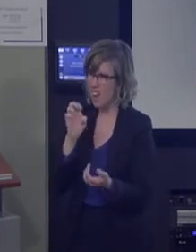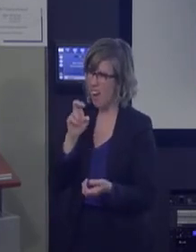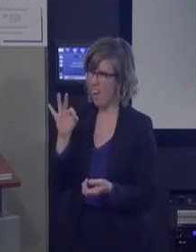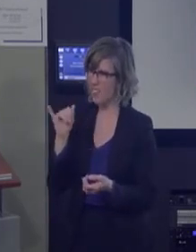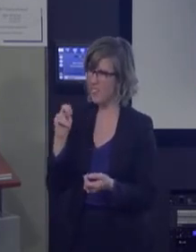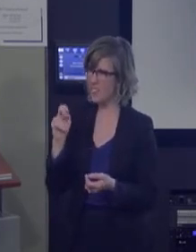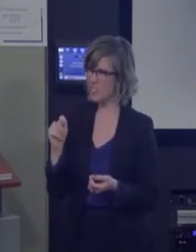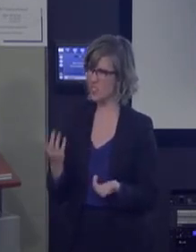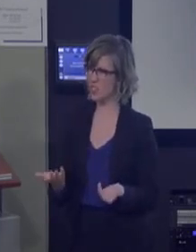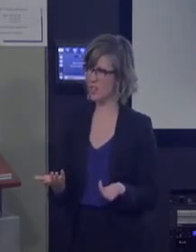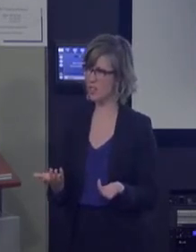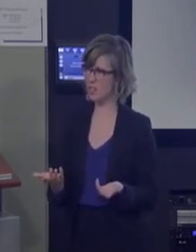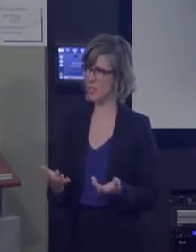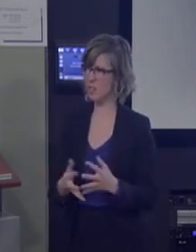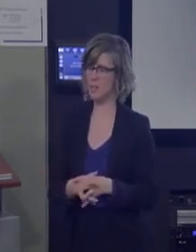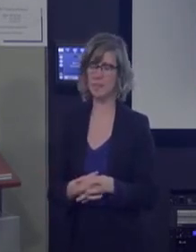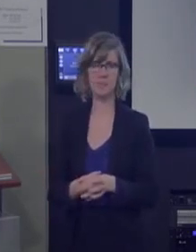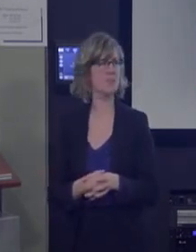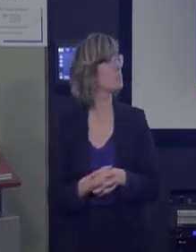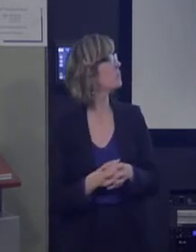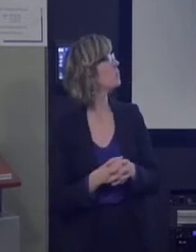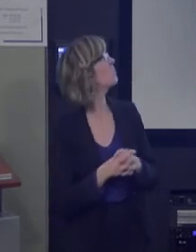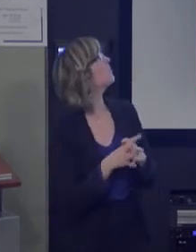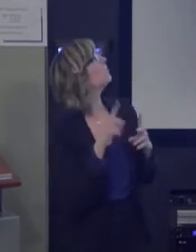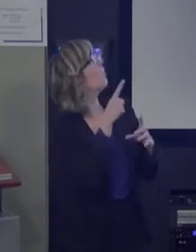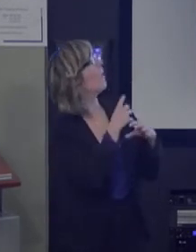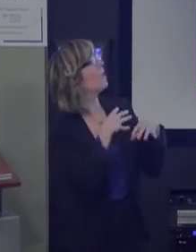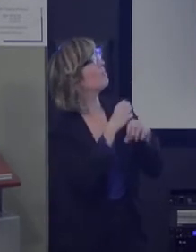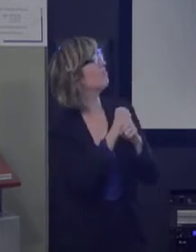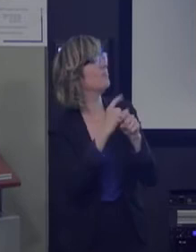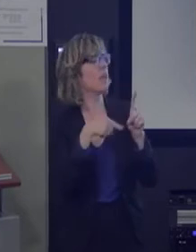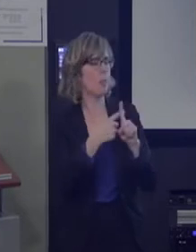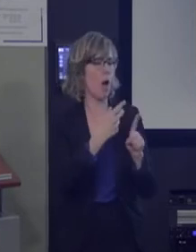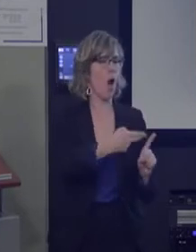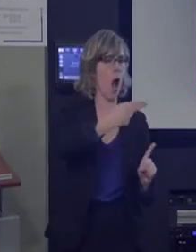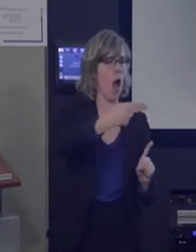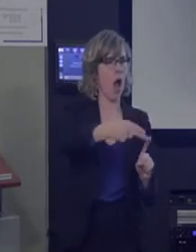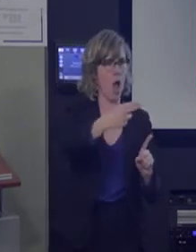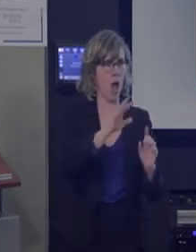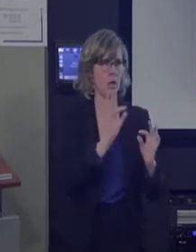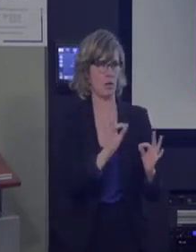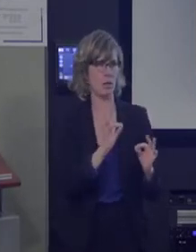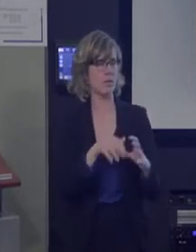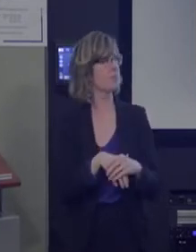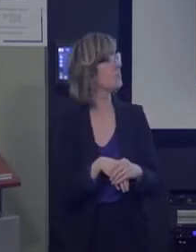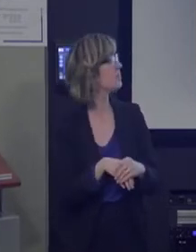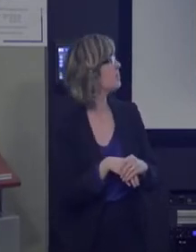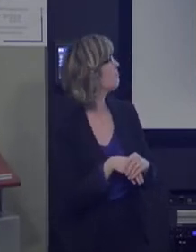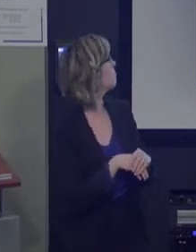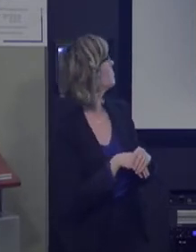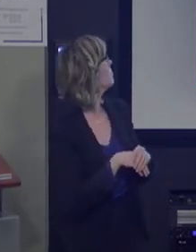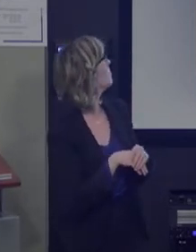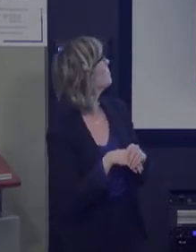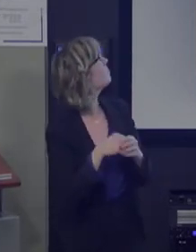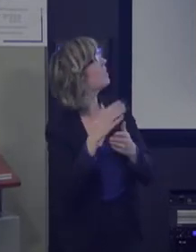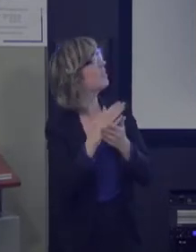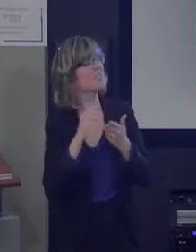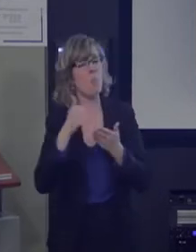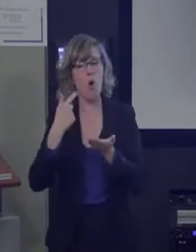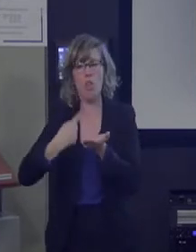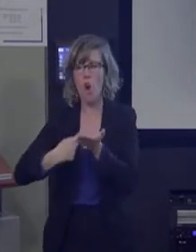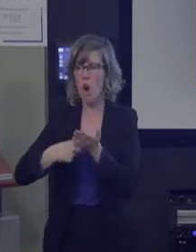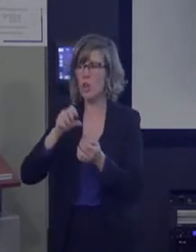Okay, high, I just said that. And their arguments, Sweller et al. Wrote a recent